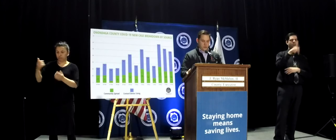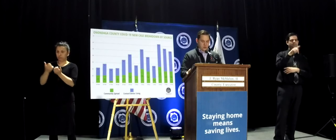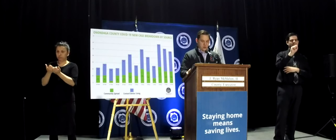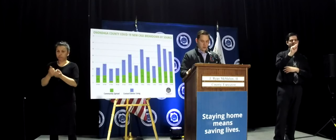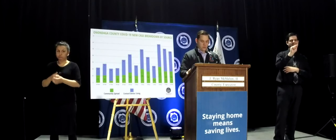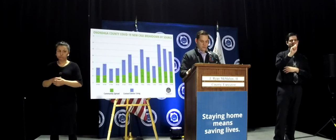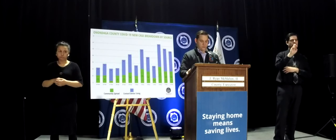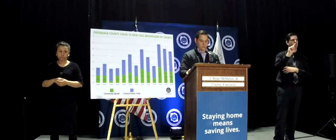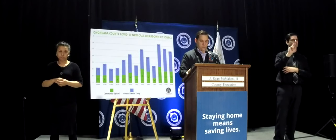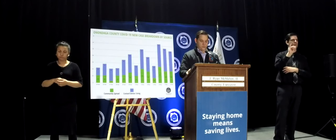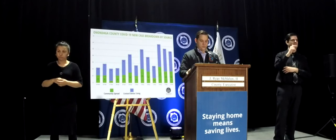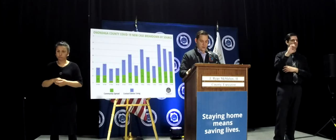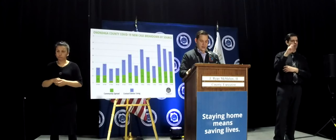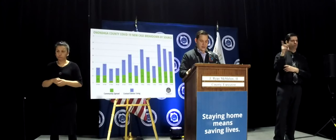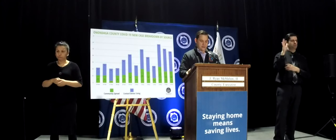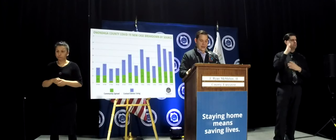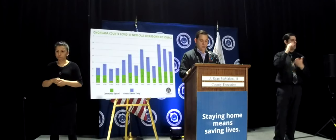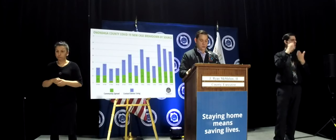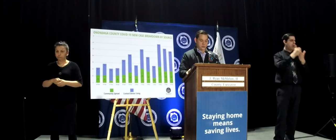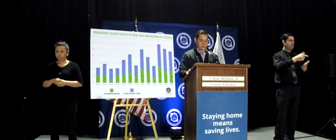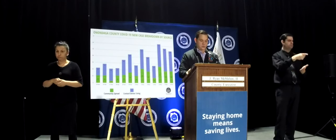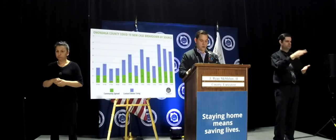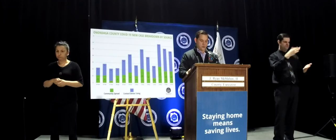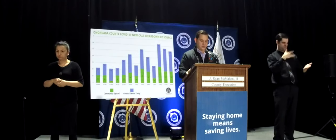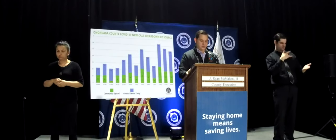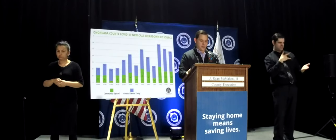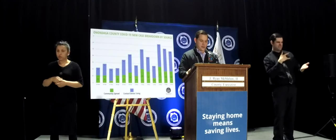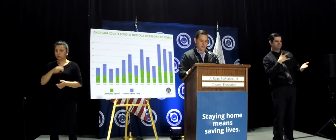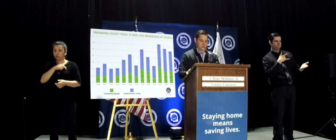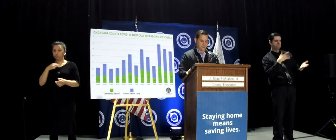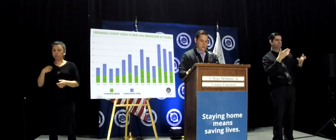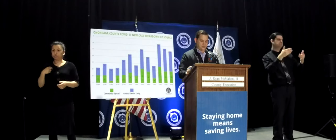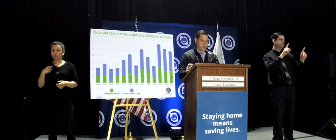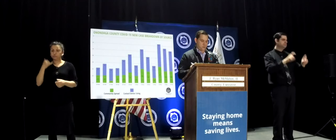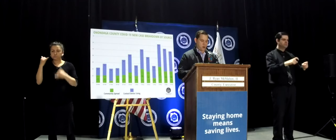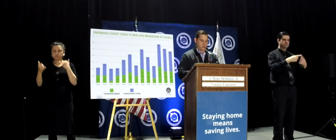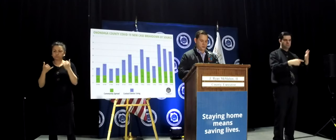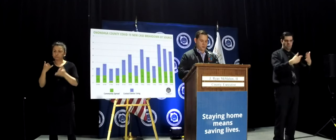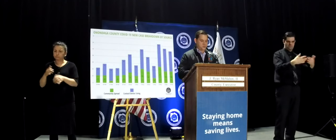do. We've had thousands of calls to the line.